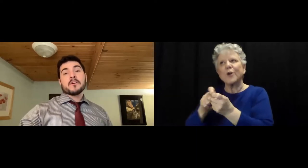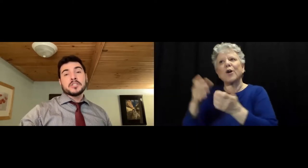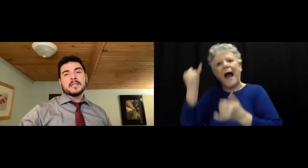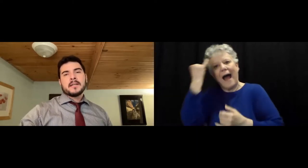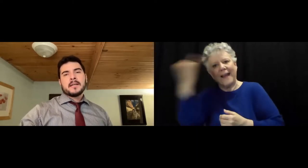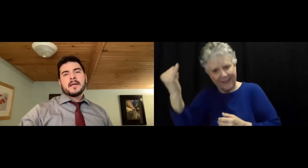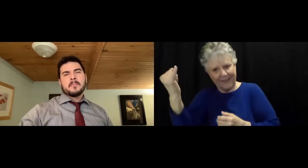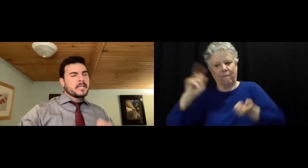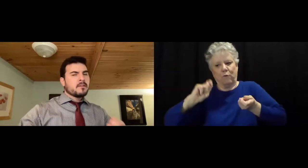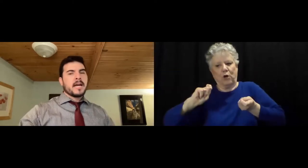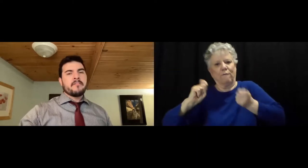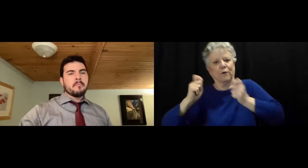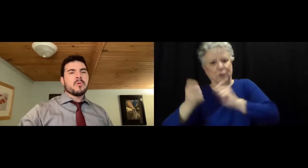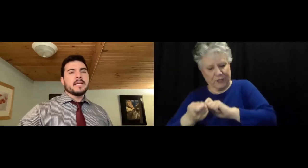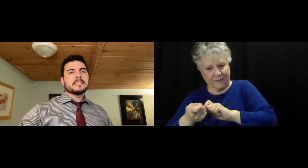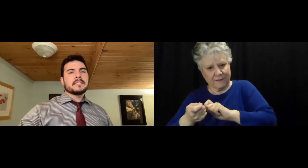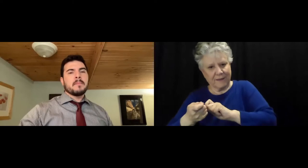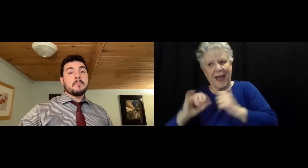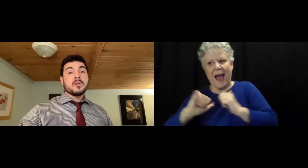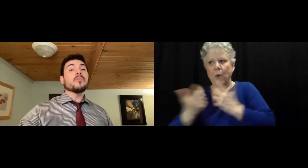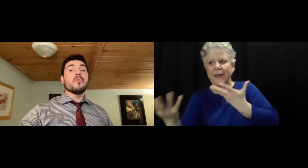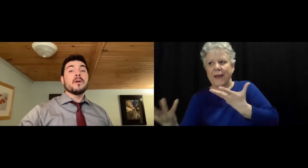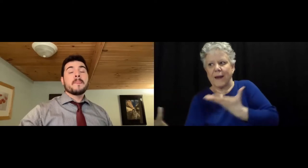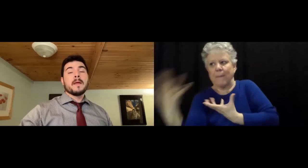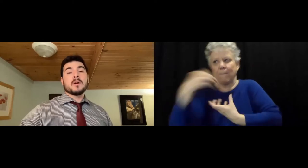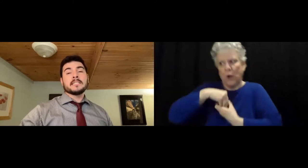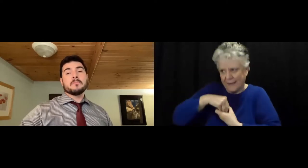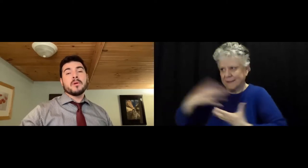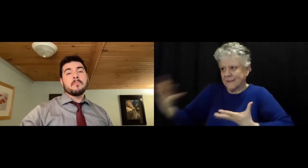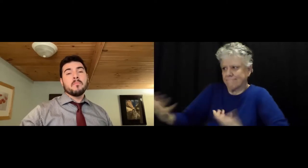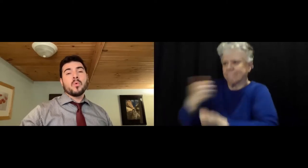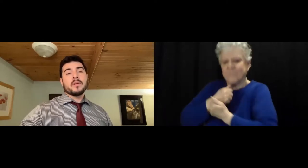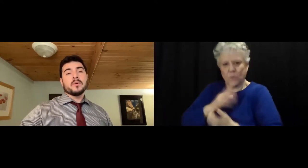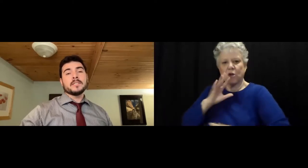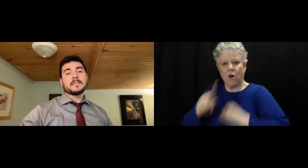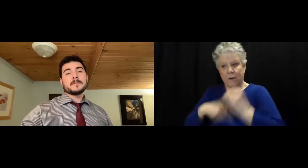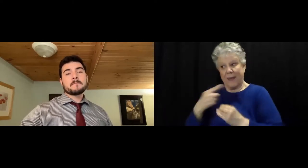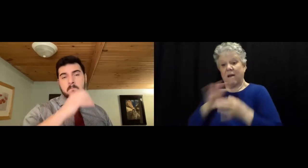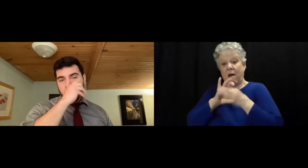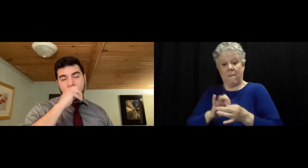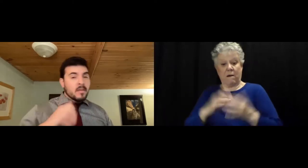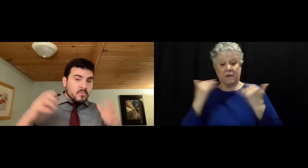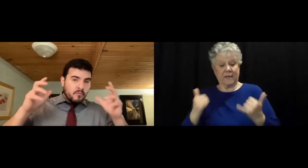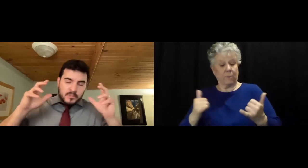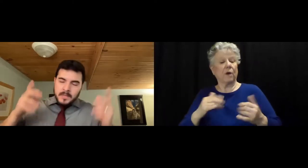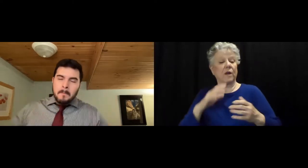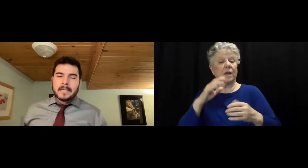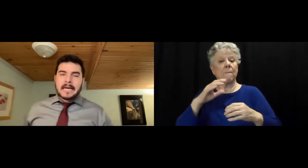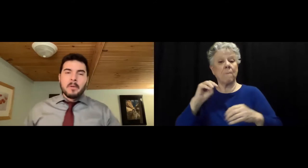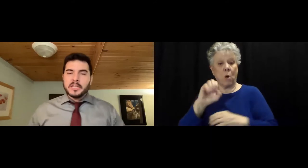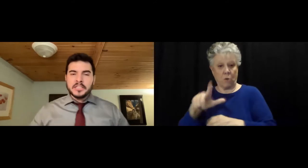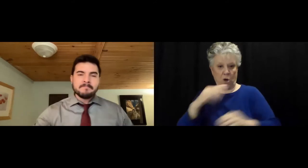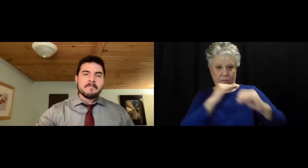for conversion, a particular kind of embrace that might be called for among contemporary moral theologians. So first,